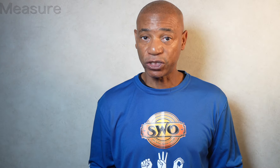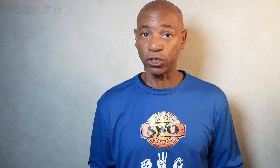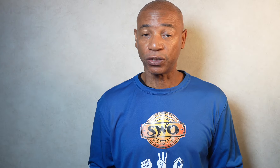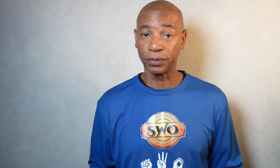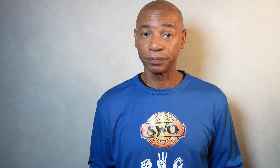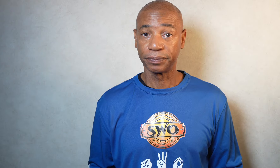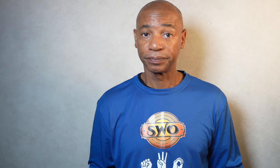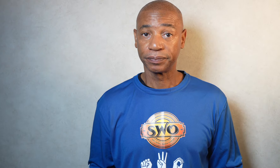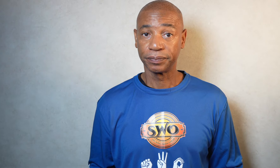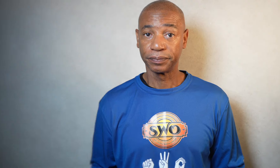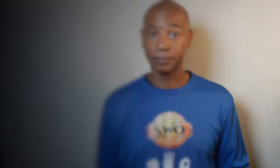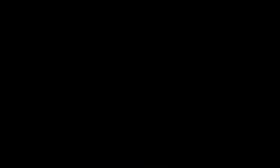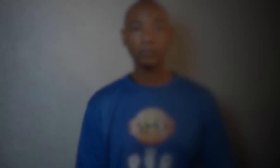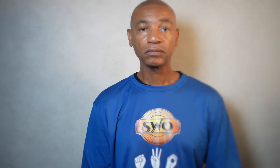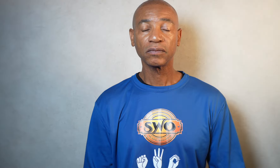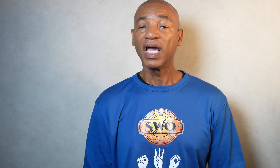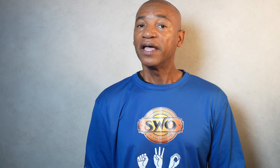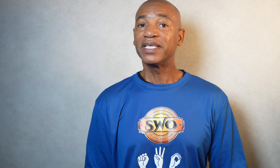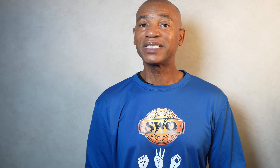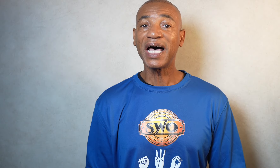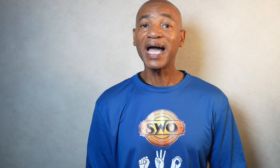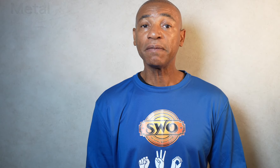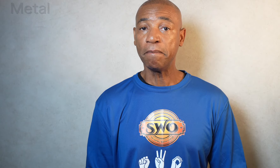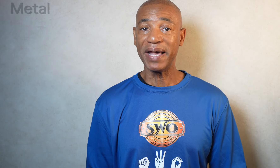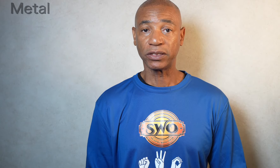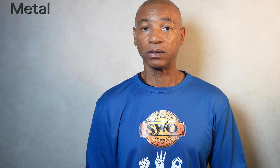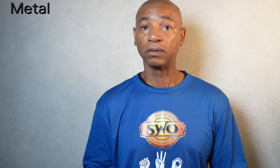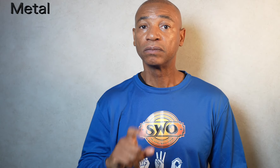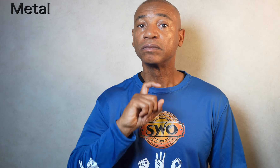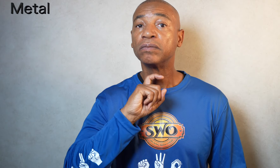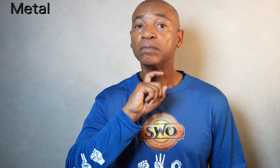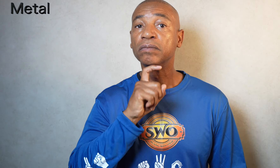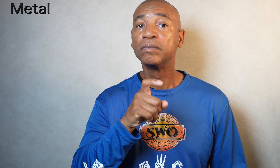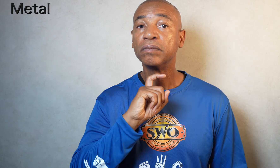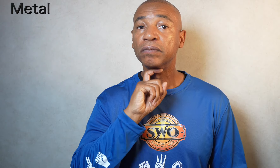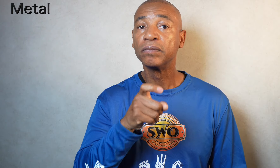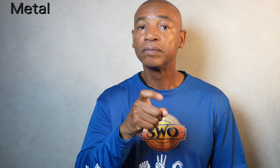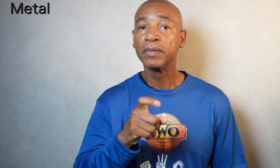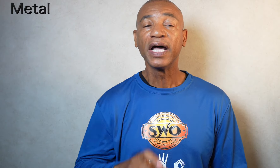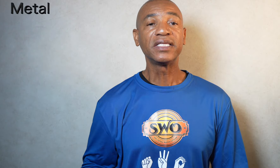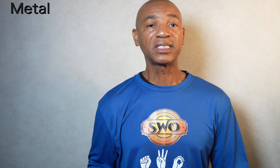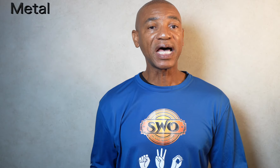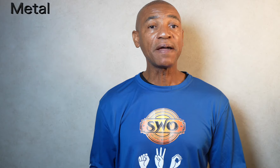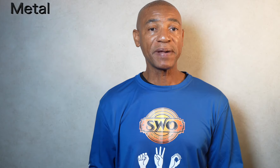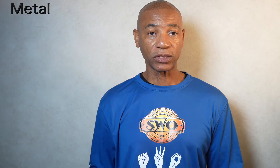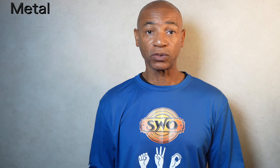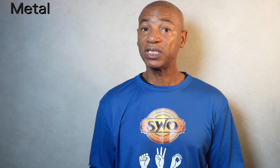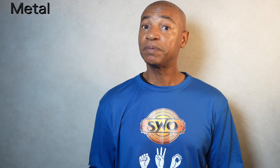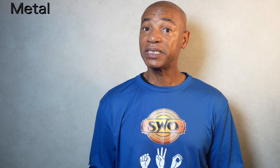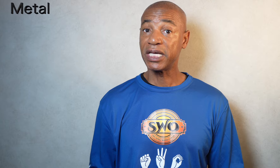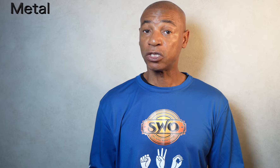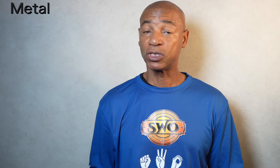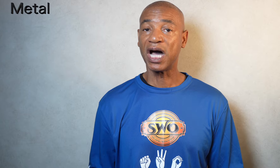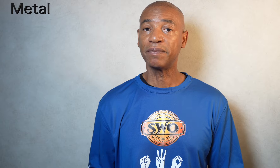measure. The sign metal. To sign metal, simply take your dominant